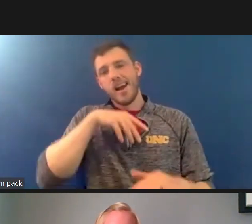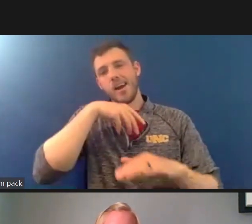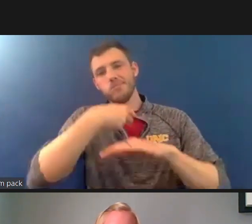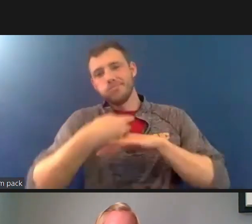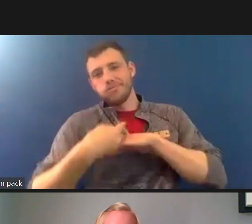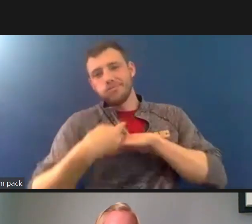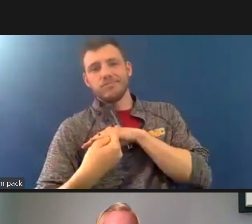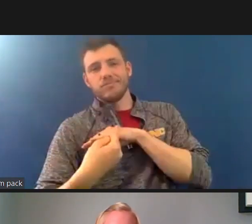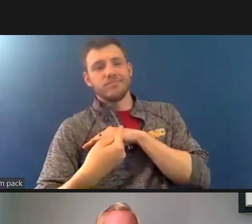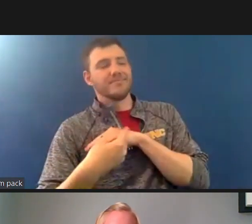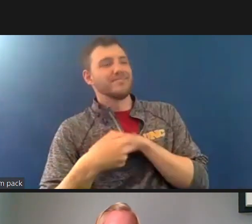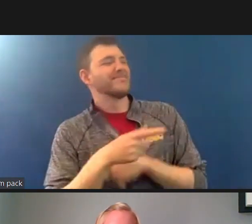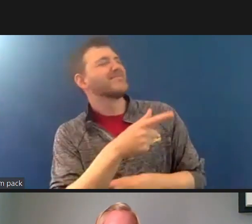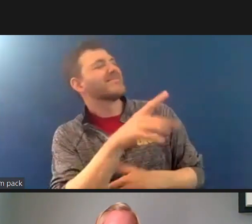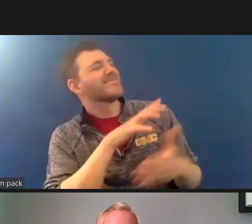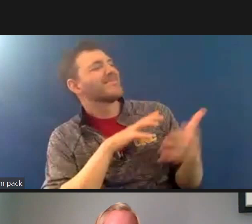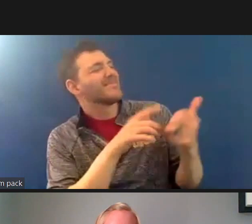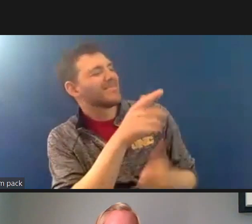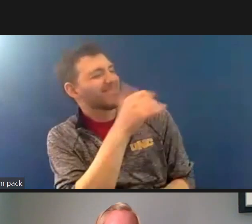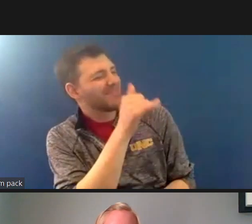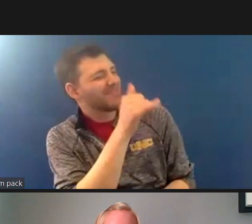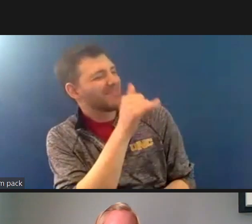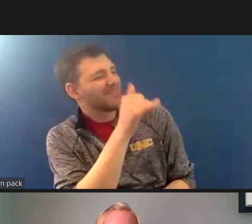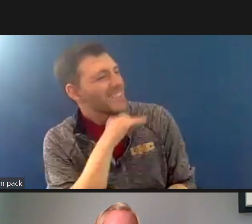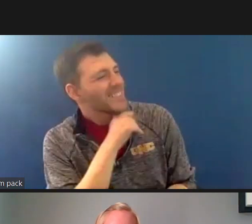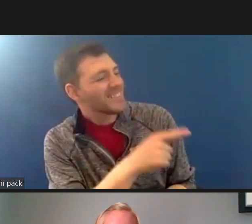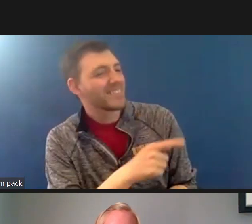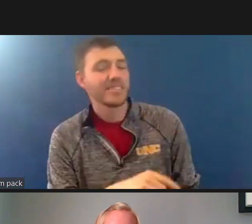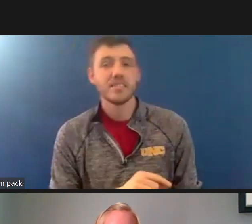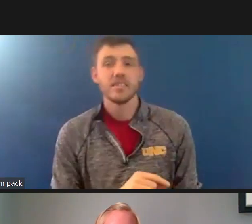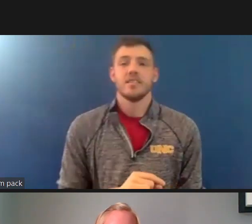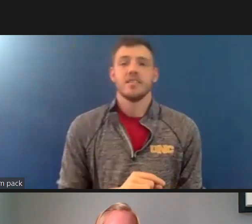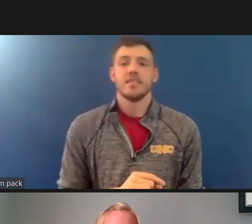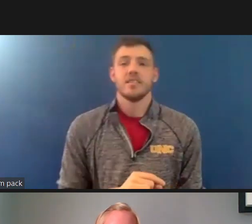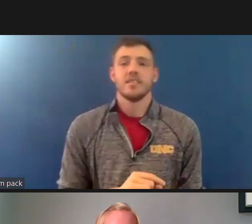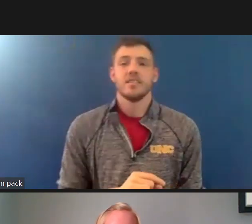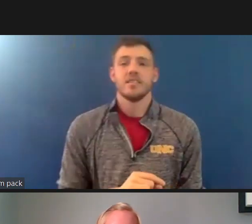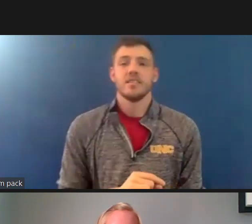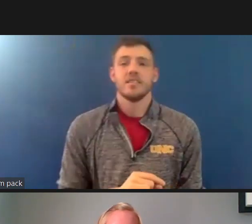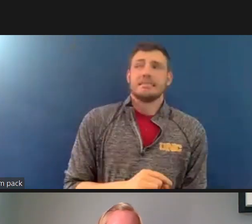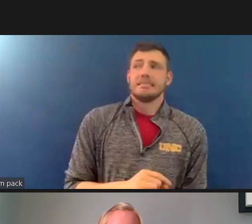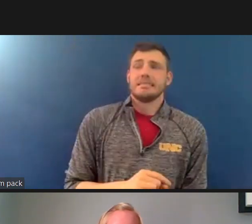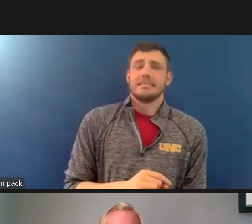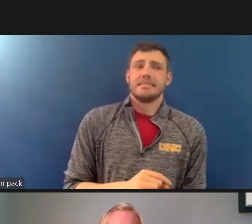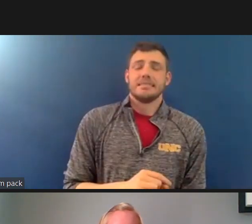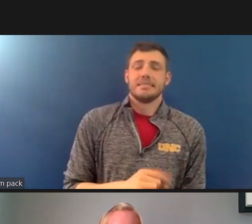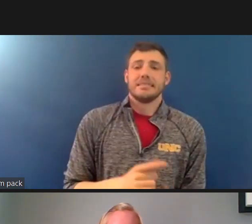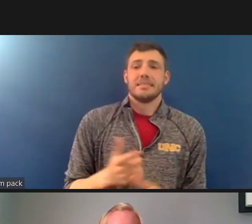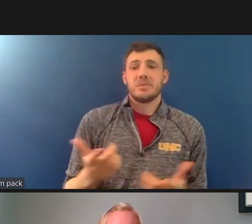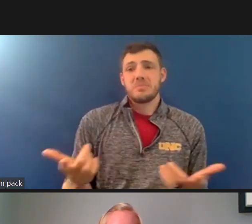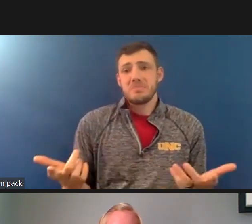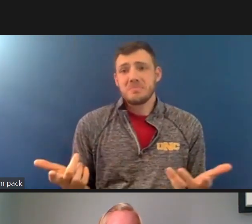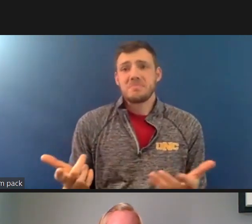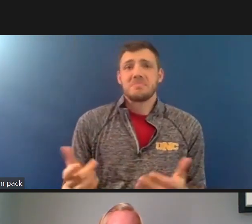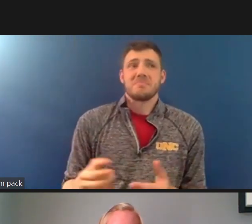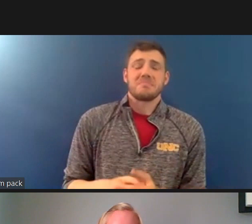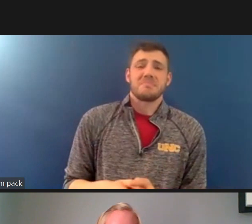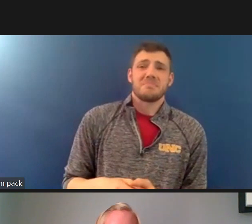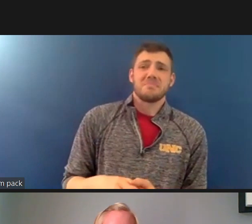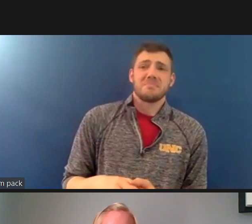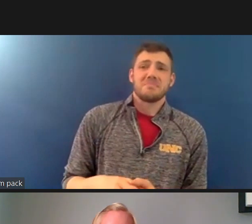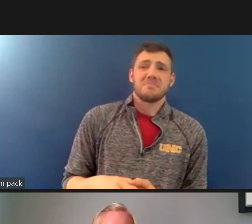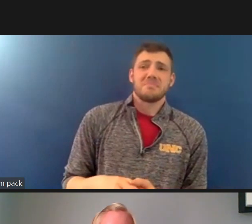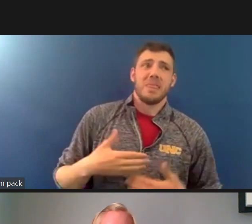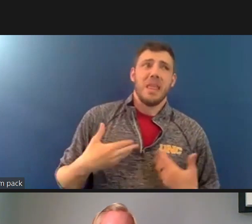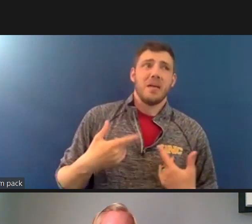laughing. "Piggy!" Piggy grinned reluctantly, pleased despite himself at even this much recognition.